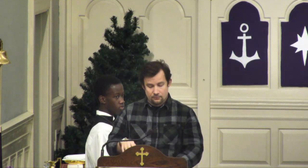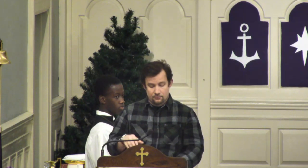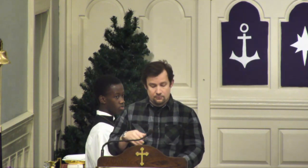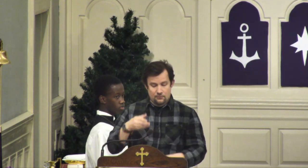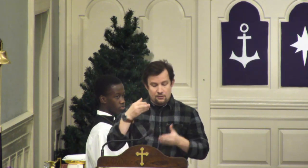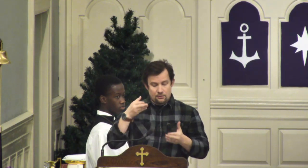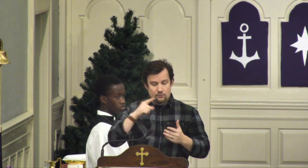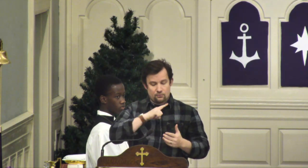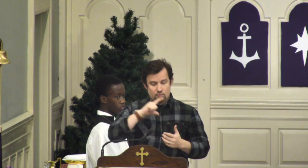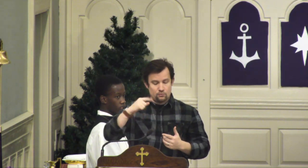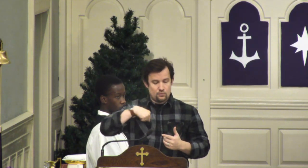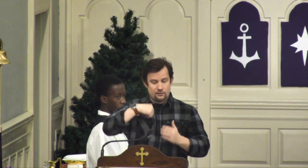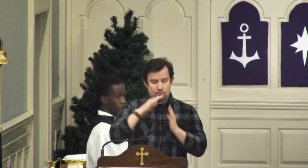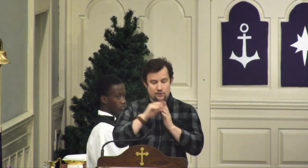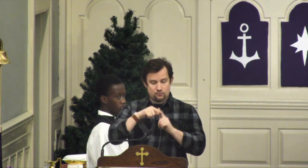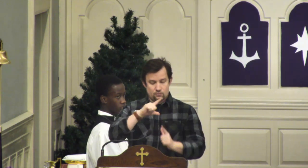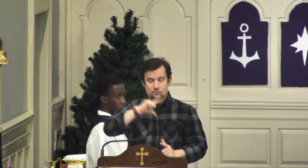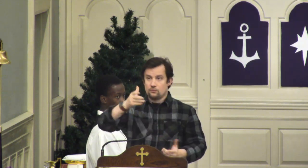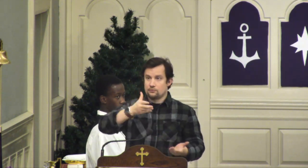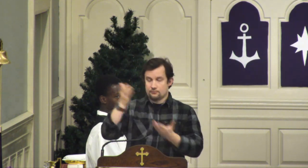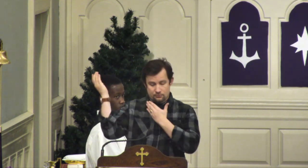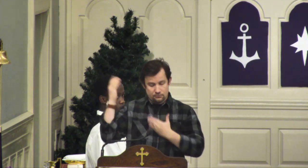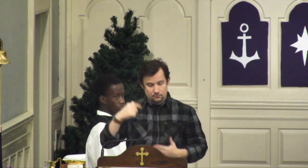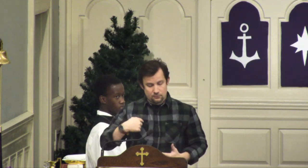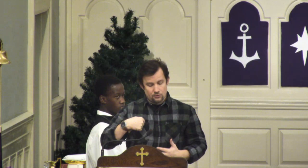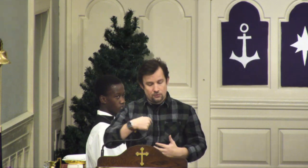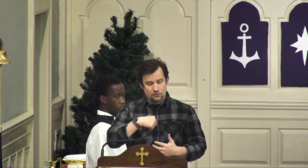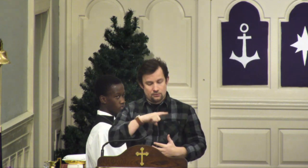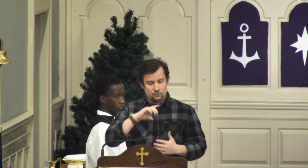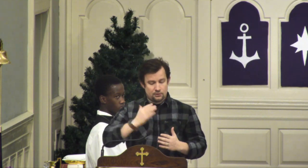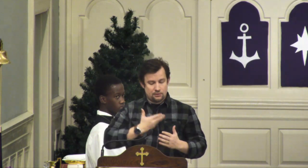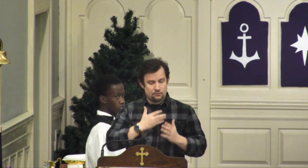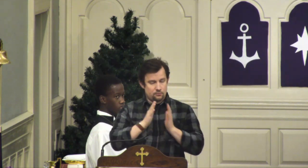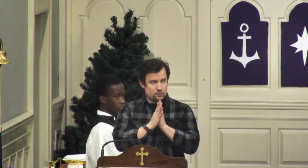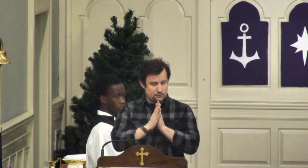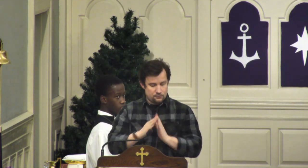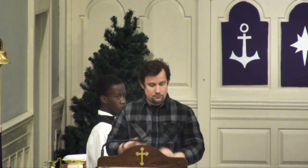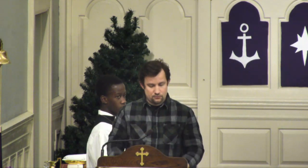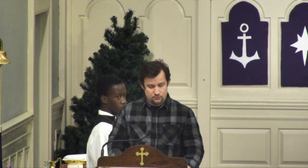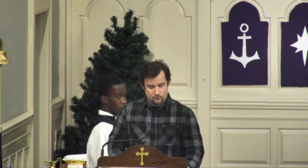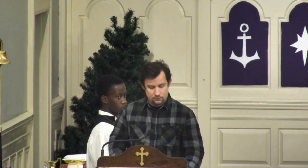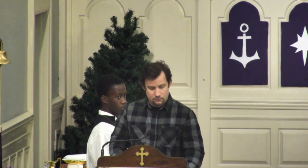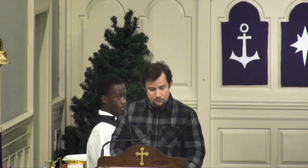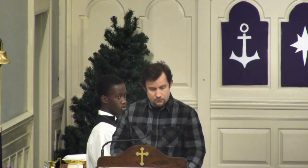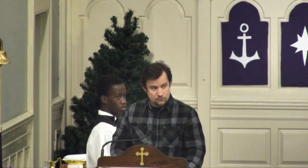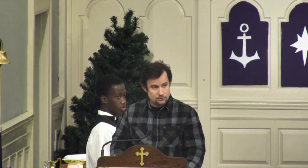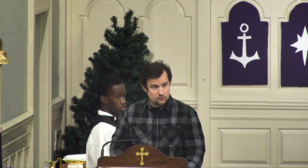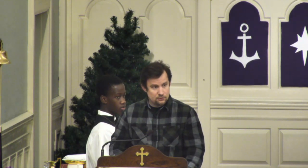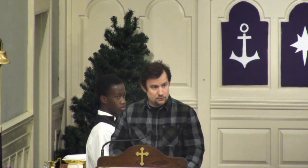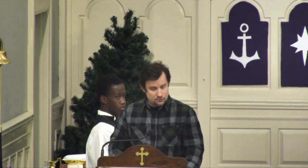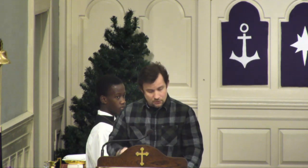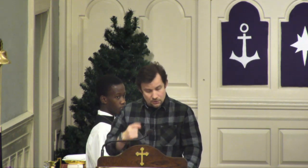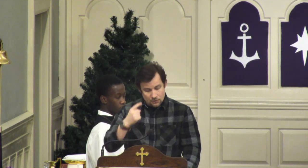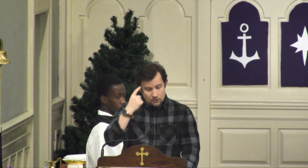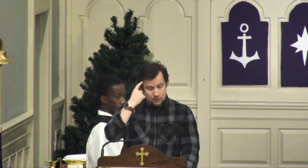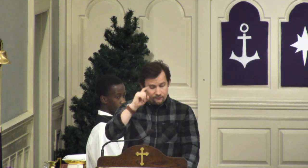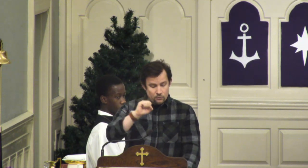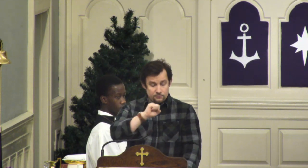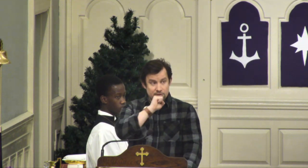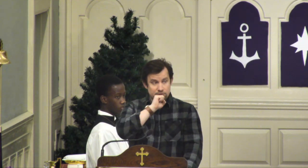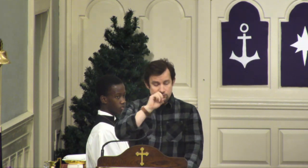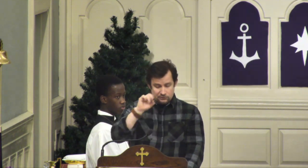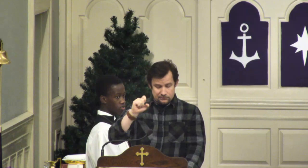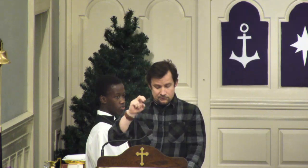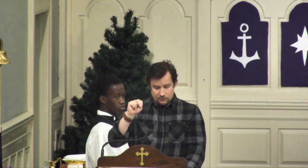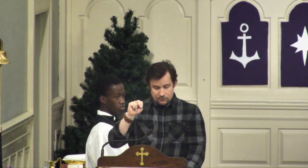new paths to international cooperation. We pray to the Lord. Lord, hear our prayer.